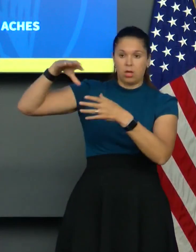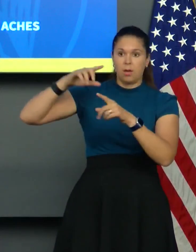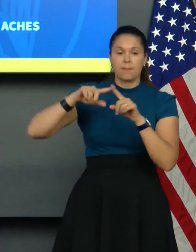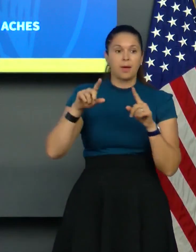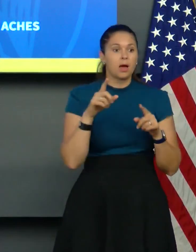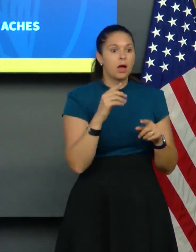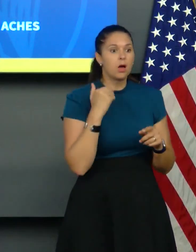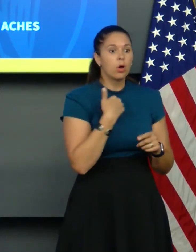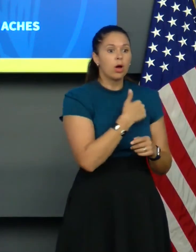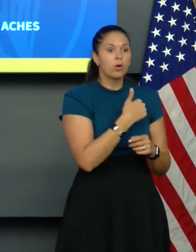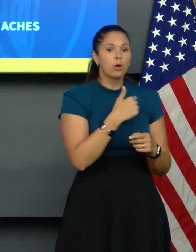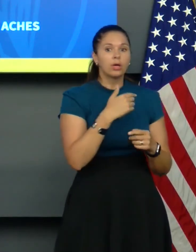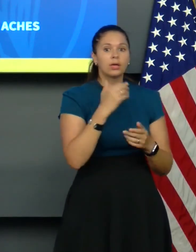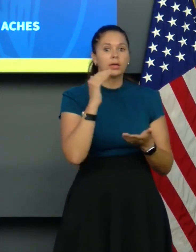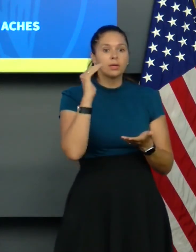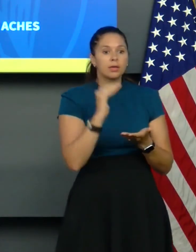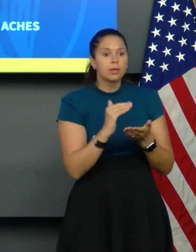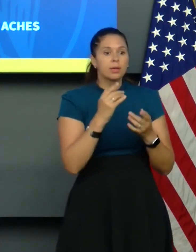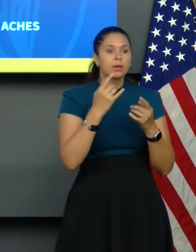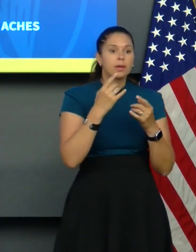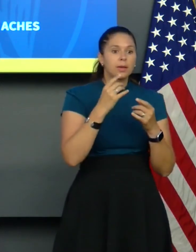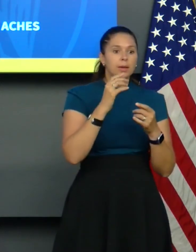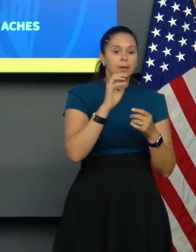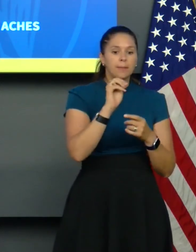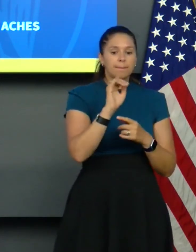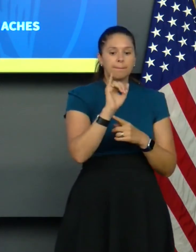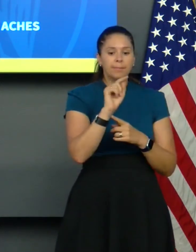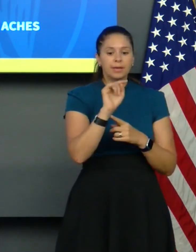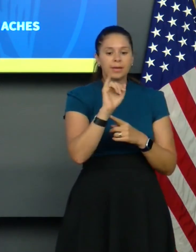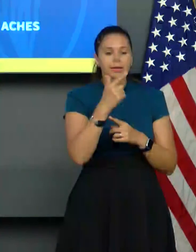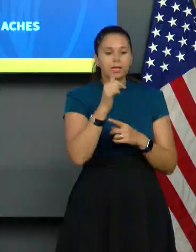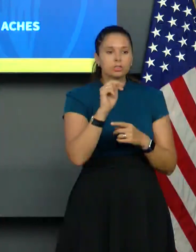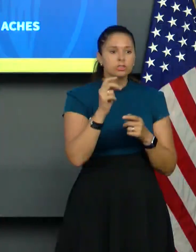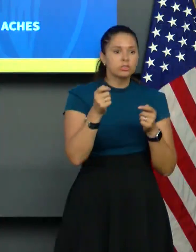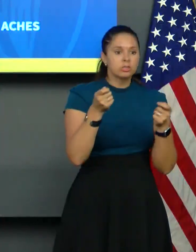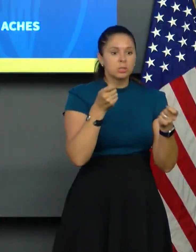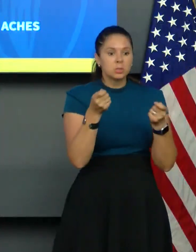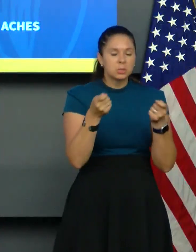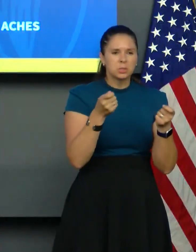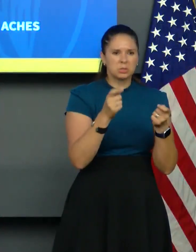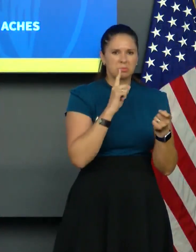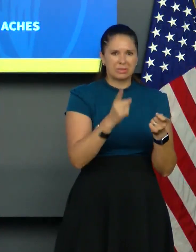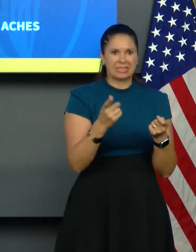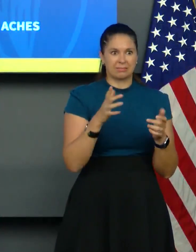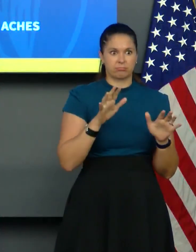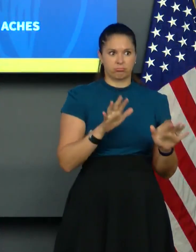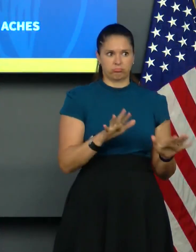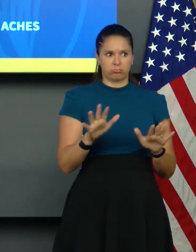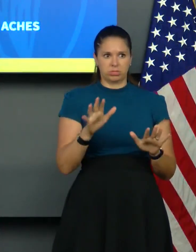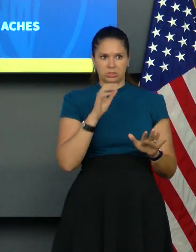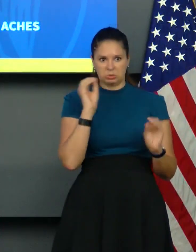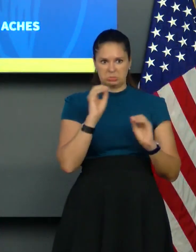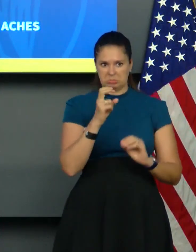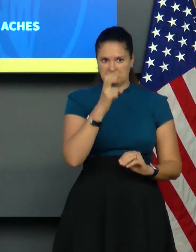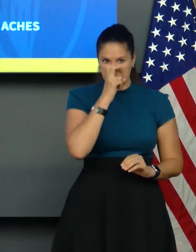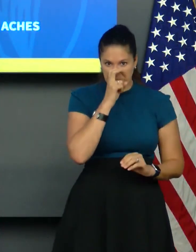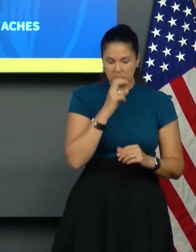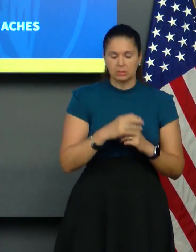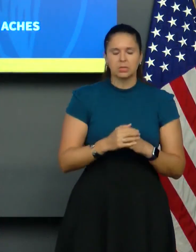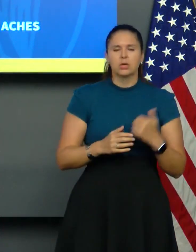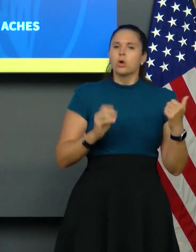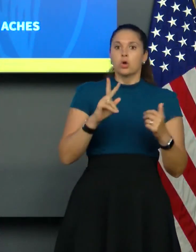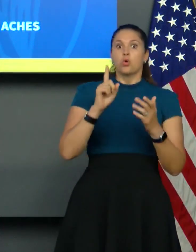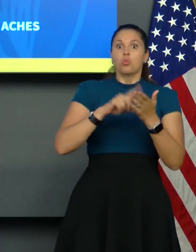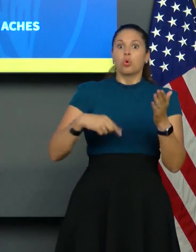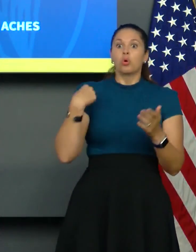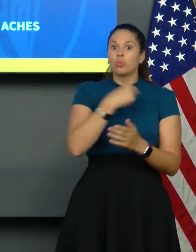mitigation measures are pretty much as lax as they've ever been, besides masks? Yeah. Well, first of all, what we're doing